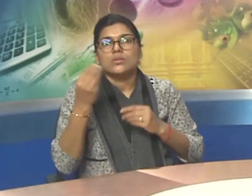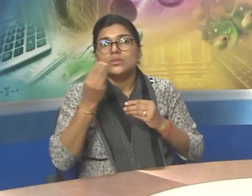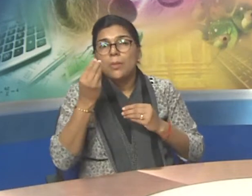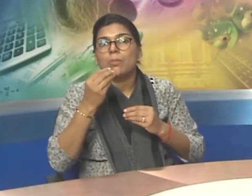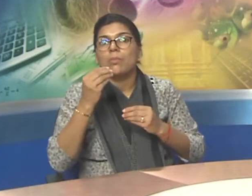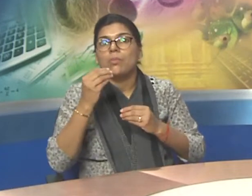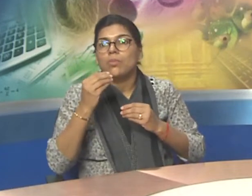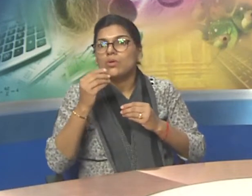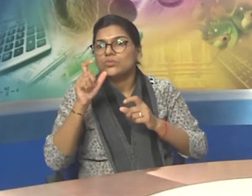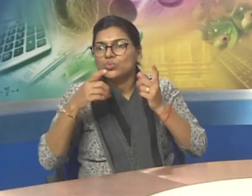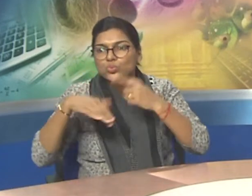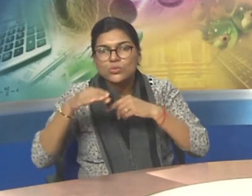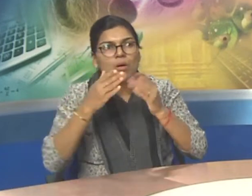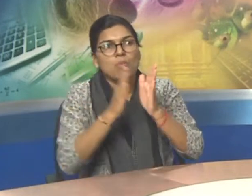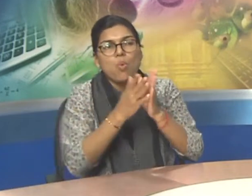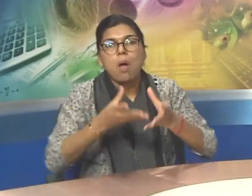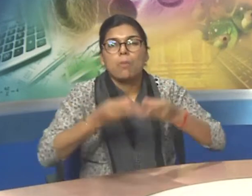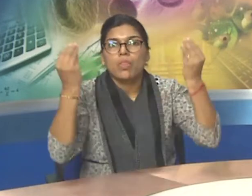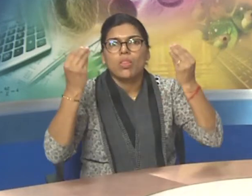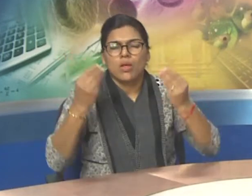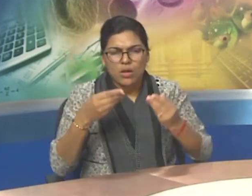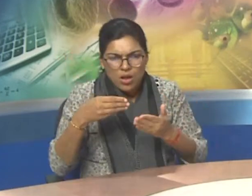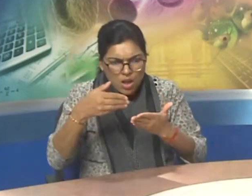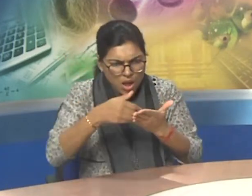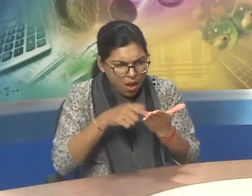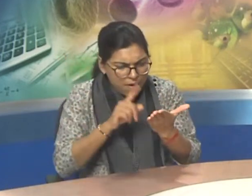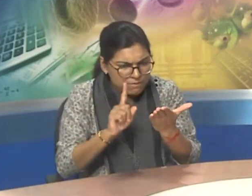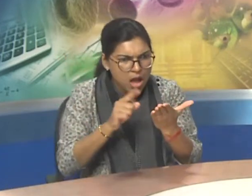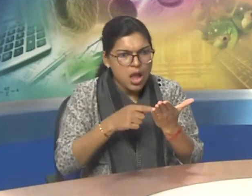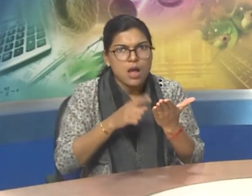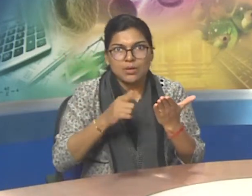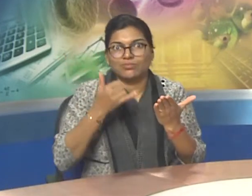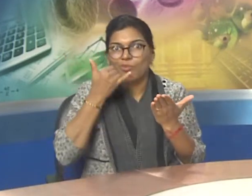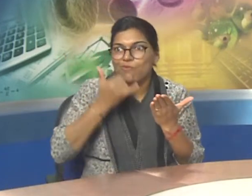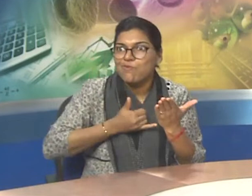details of the book, the author's detail, and the related information